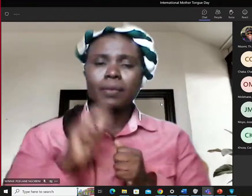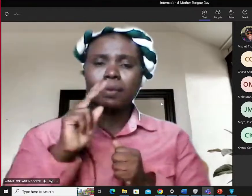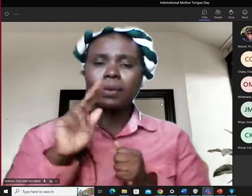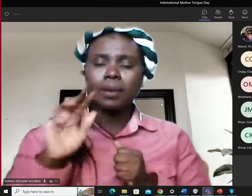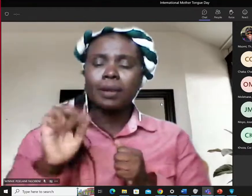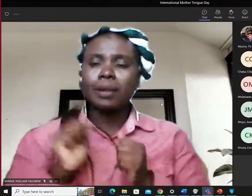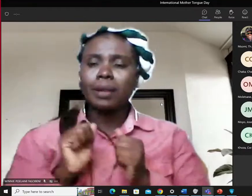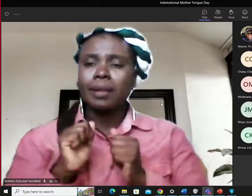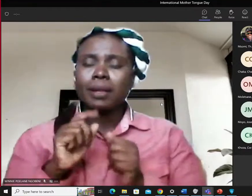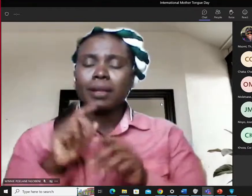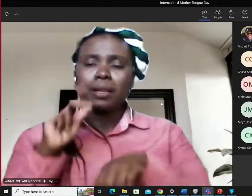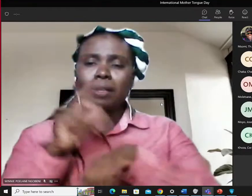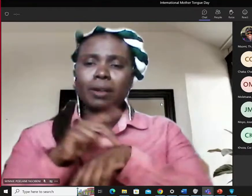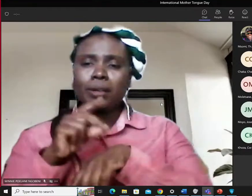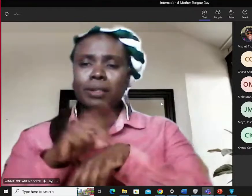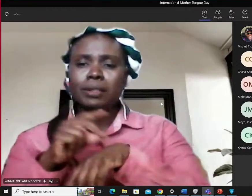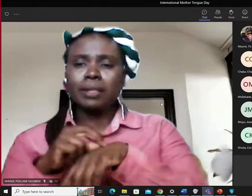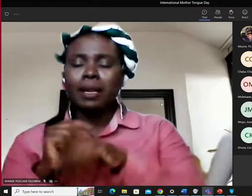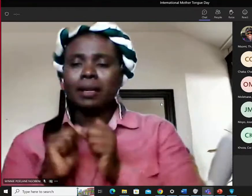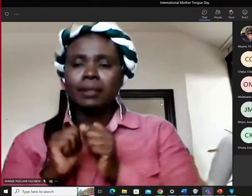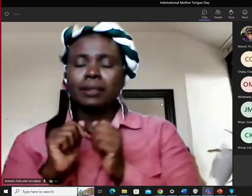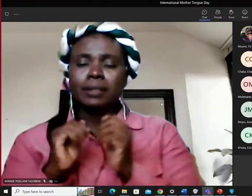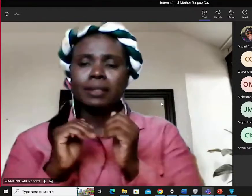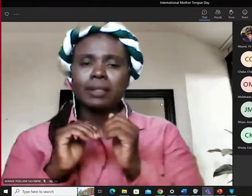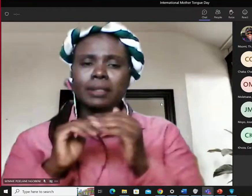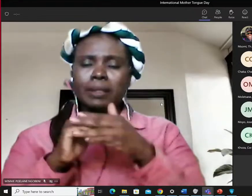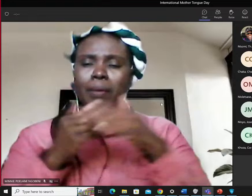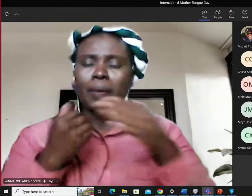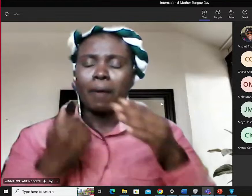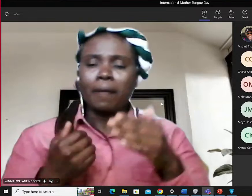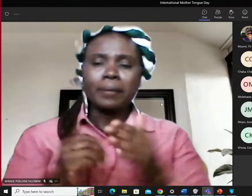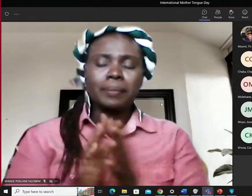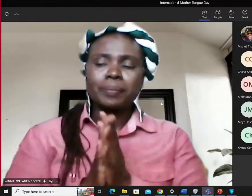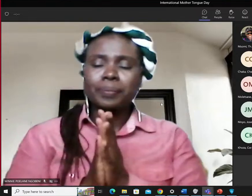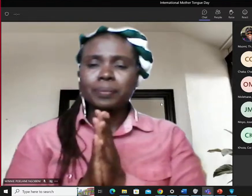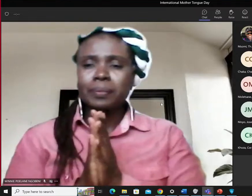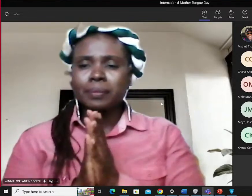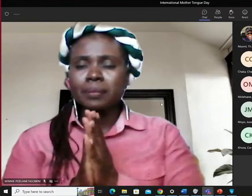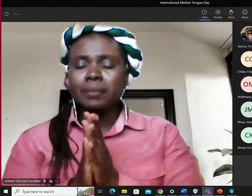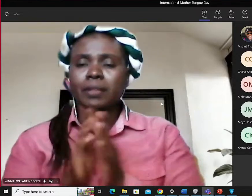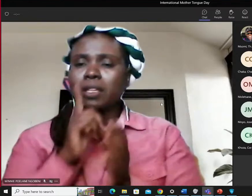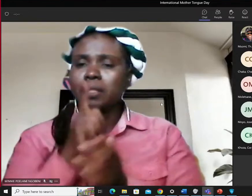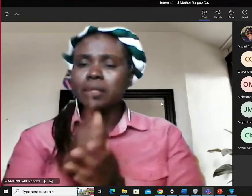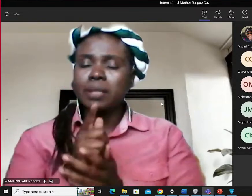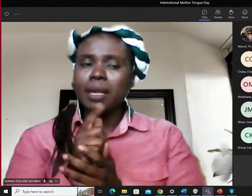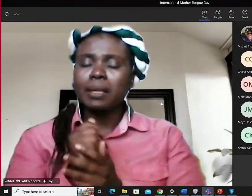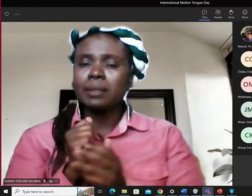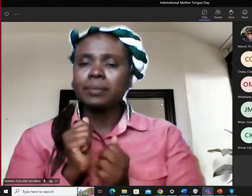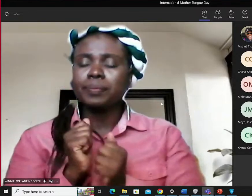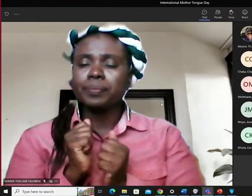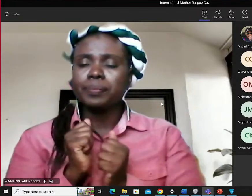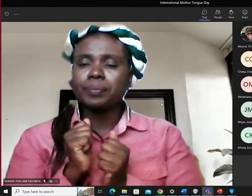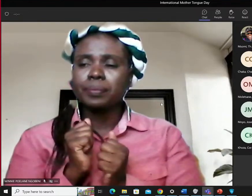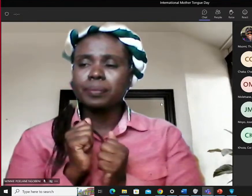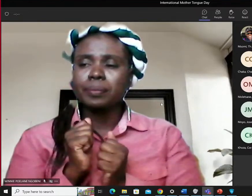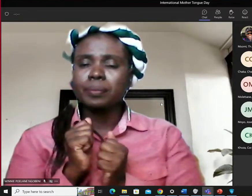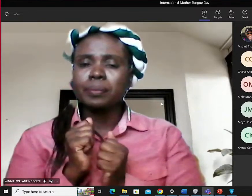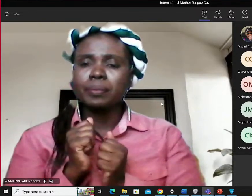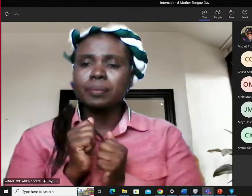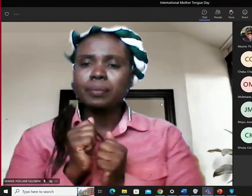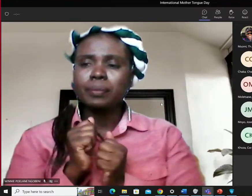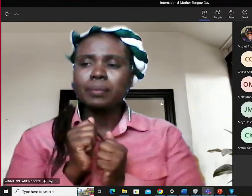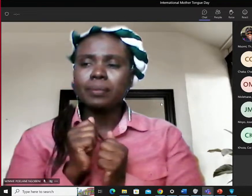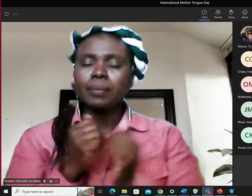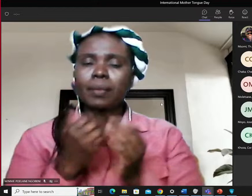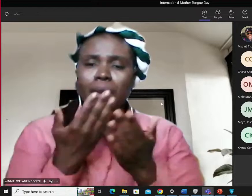Gallaudet defended the combined method. He said educators were making a big